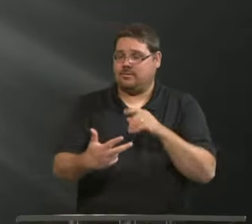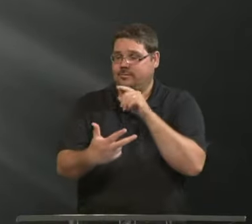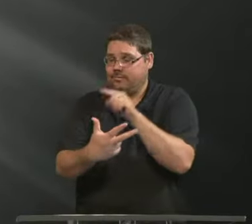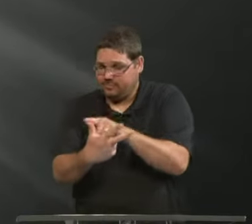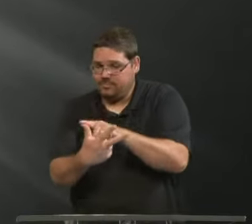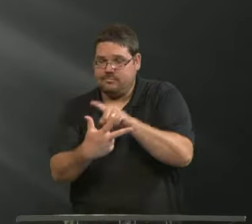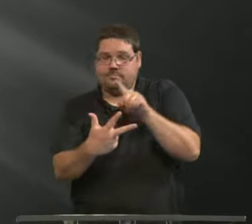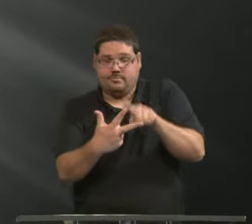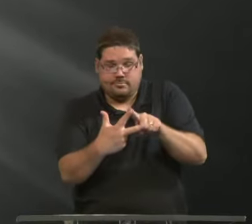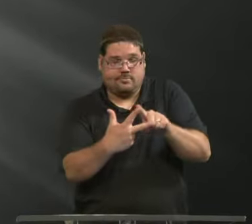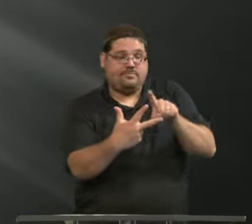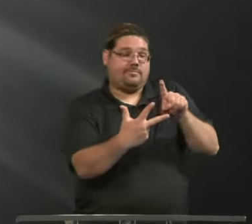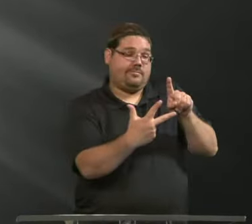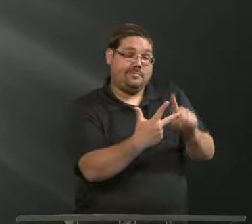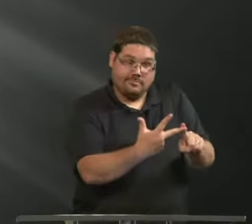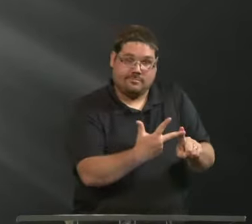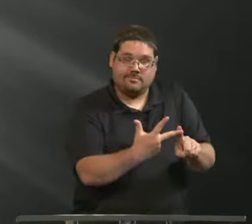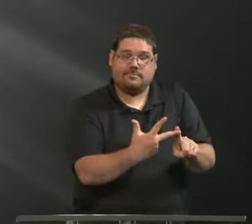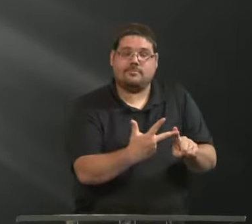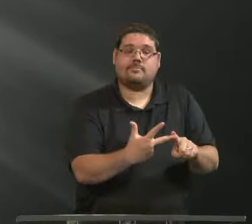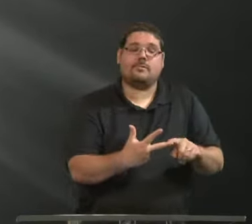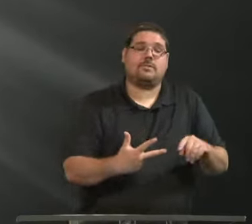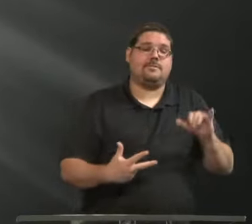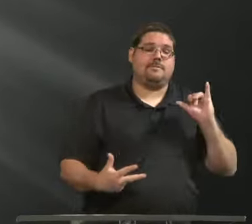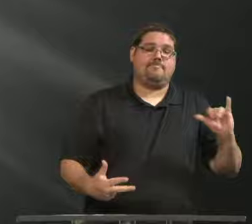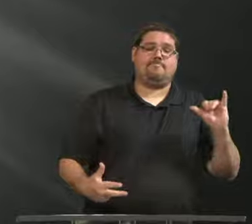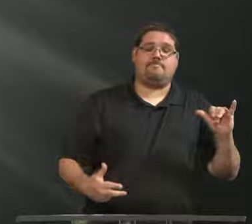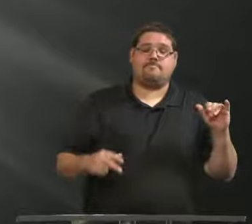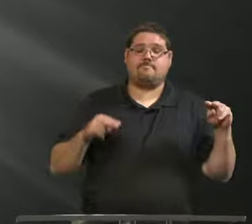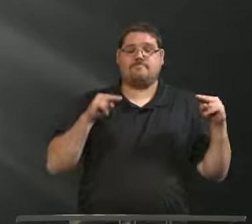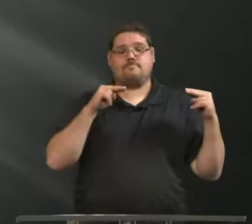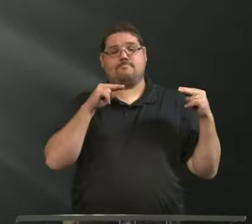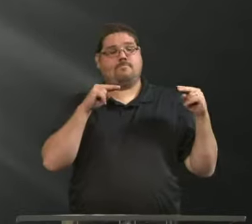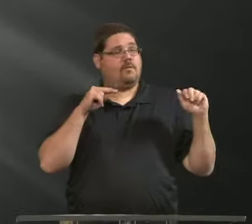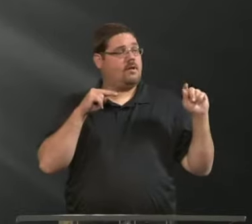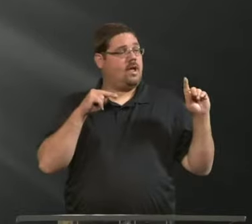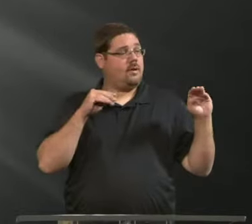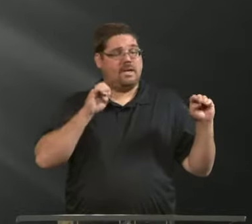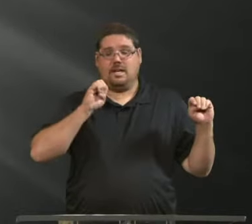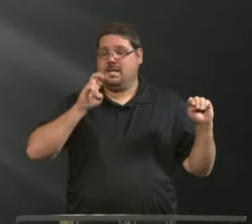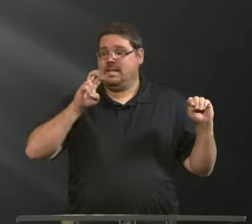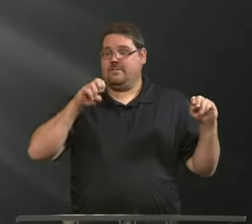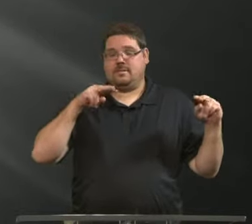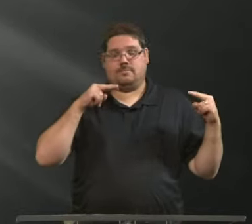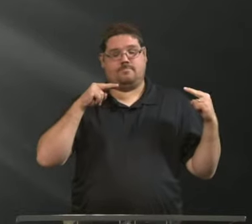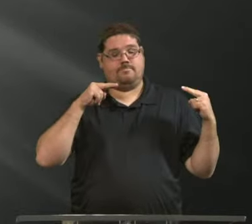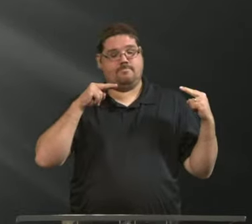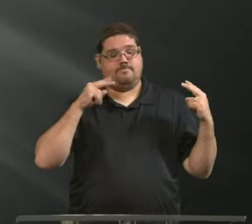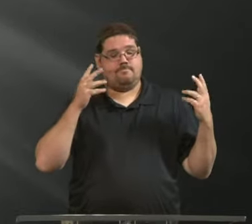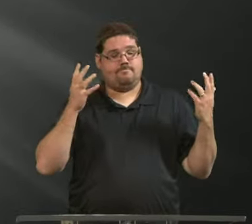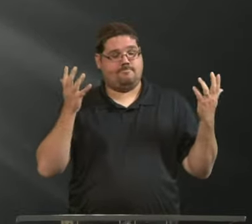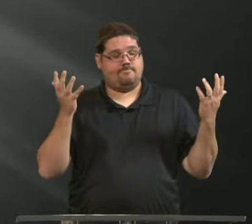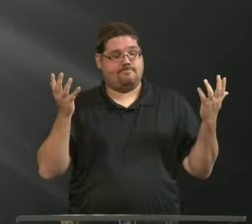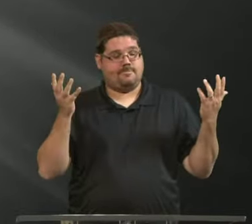before sin. Well, so we've got the 3 curses that God pronounced. So Adam and Eve, they look at each